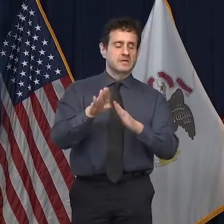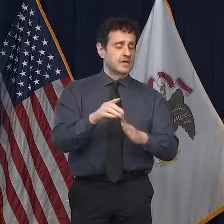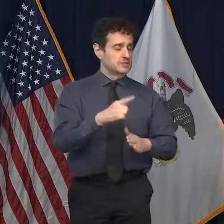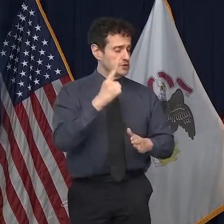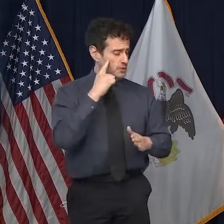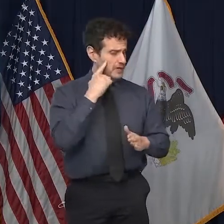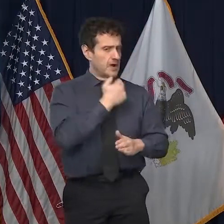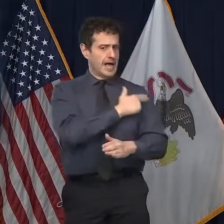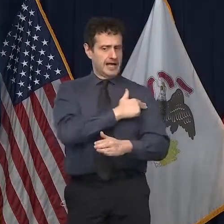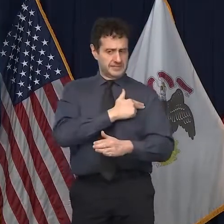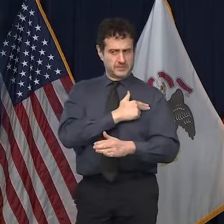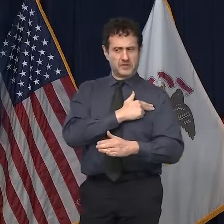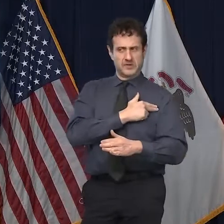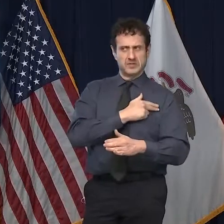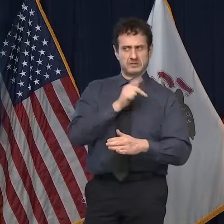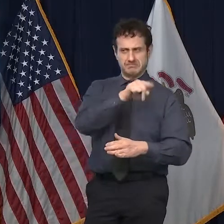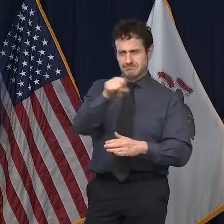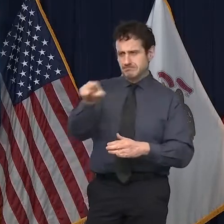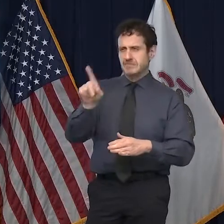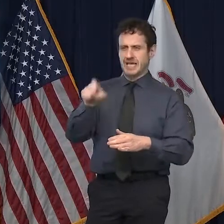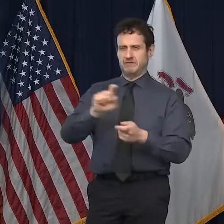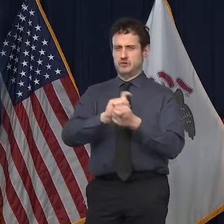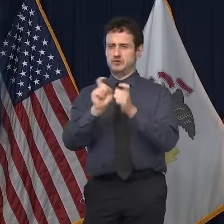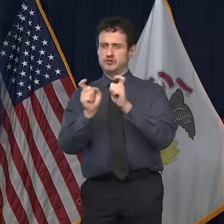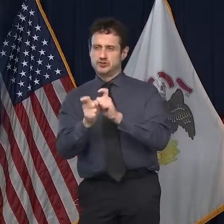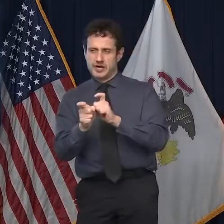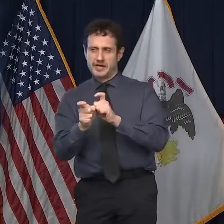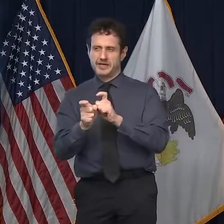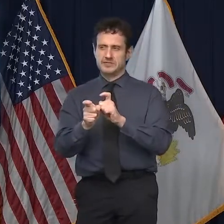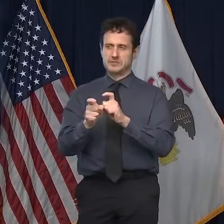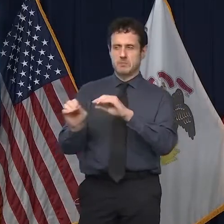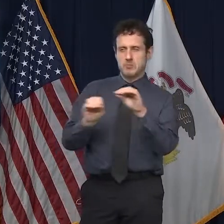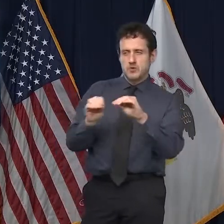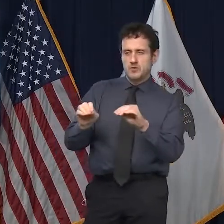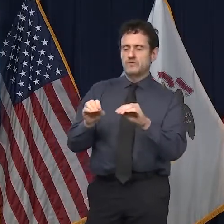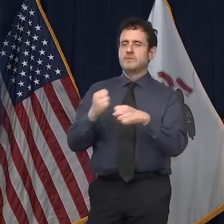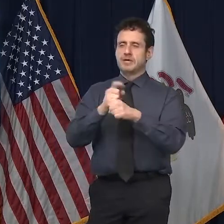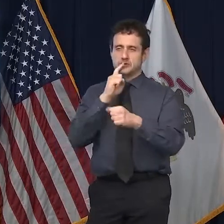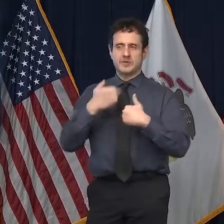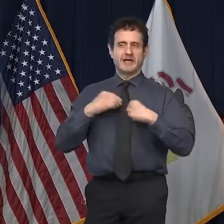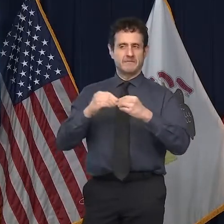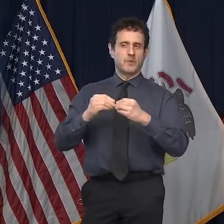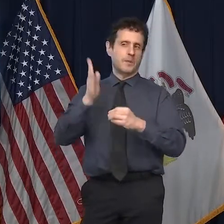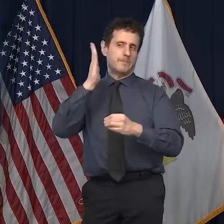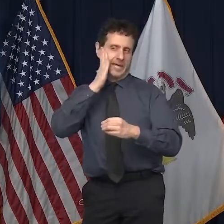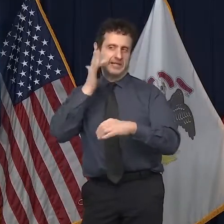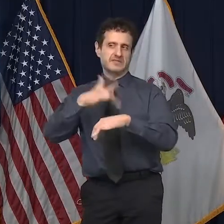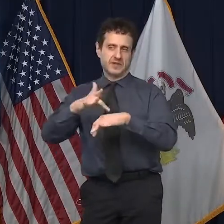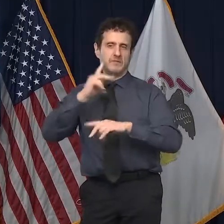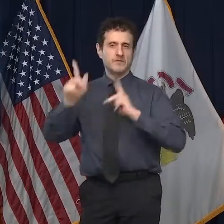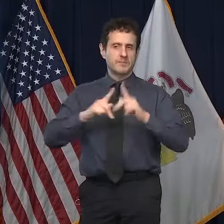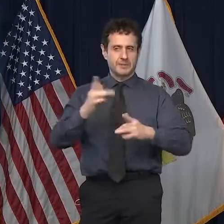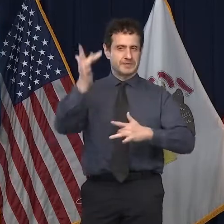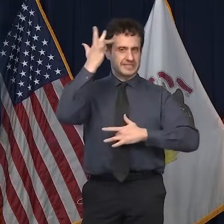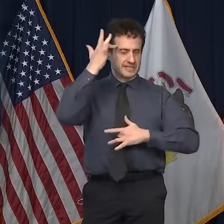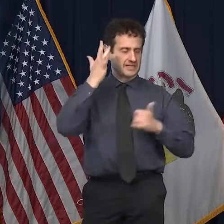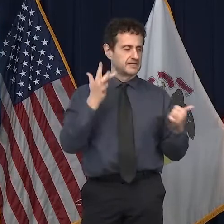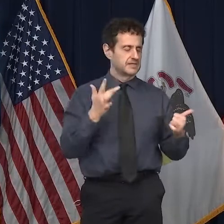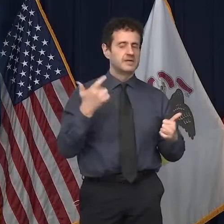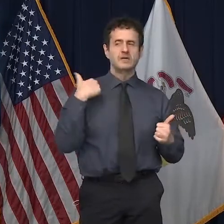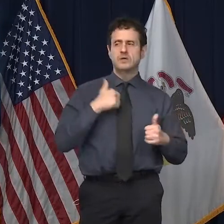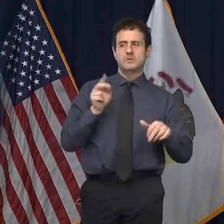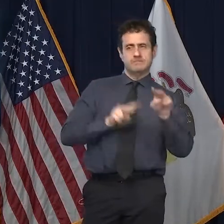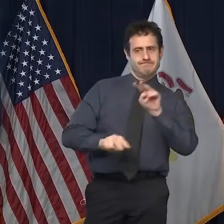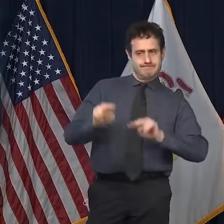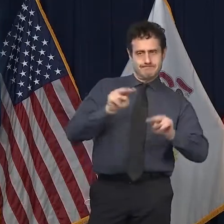hospitals having to implement changes to ensure bed capacity? Has it gotten to that in the Chicago area? So we are